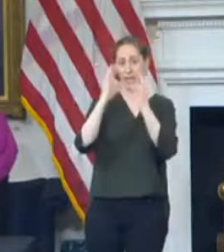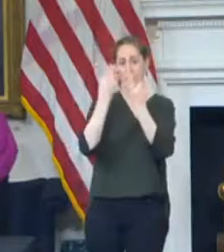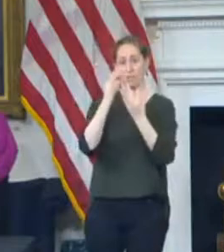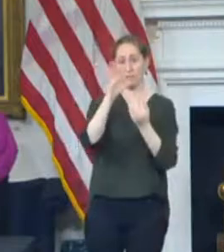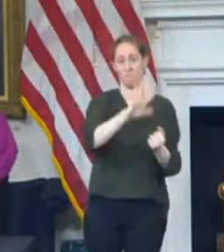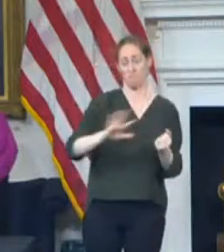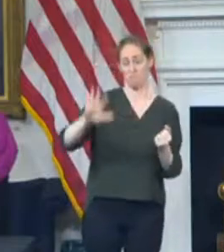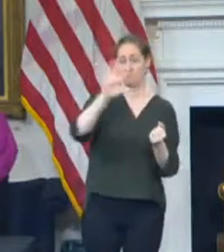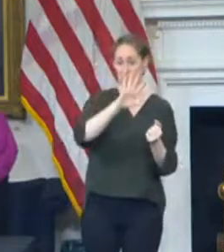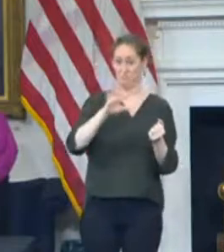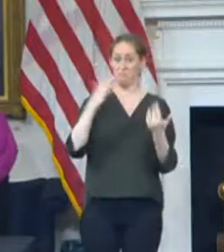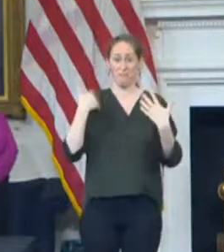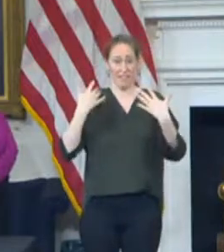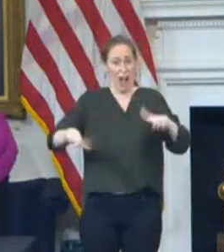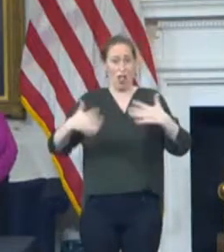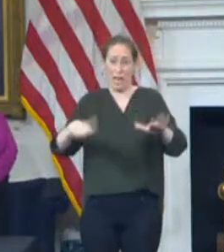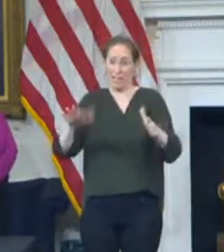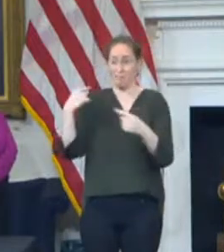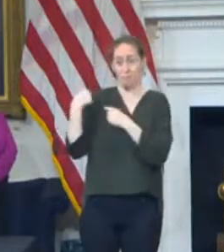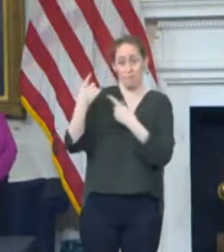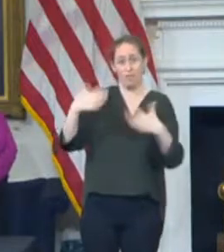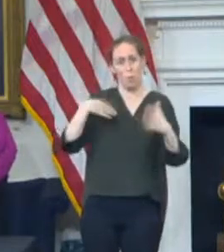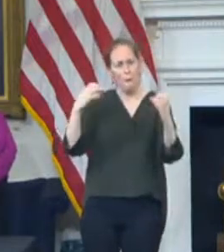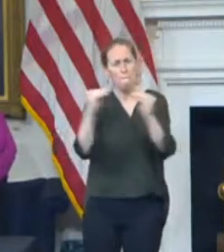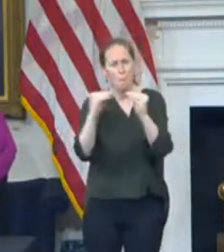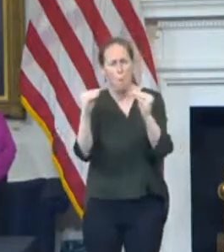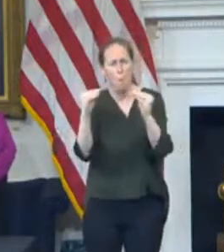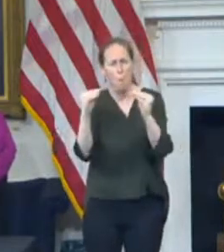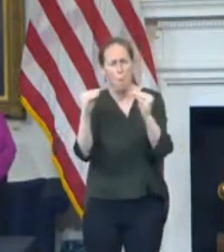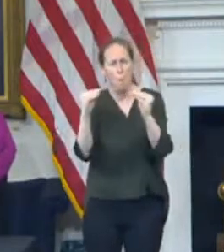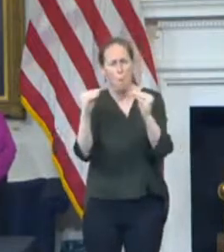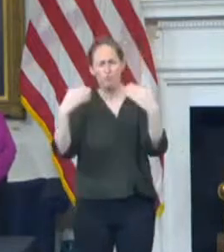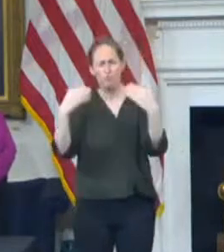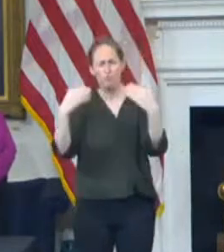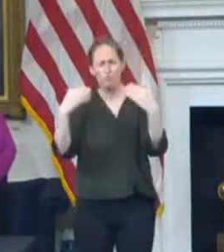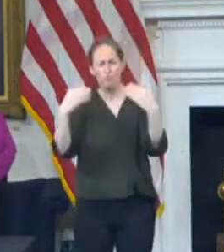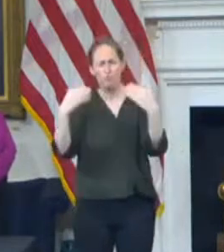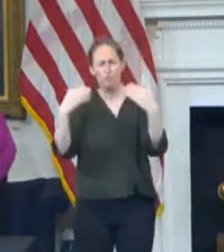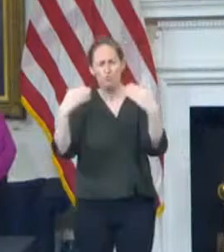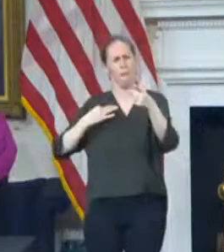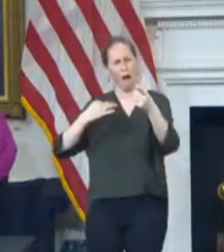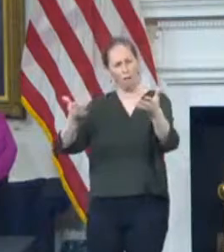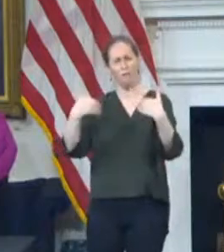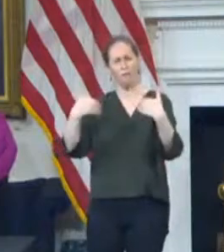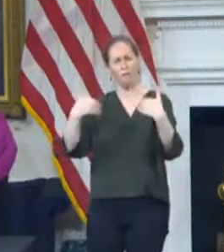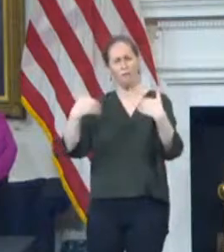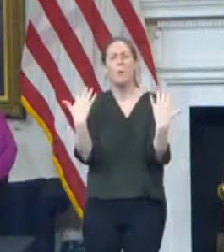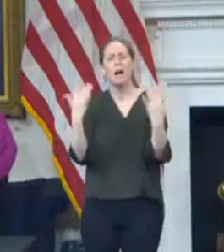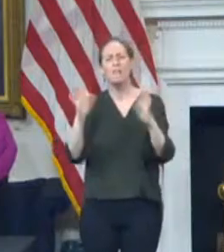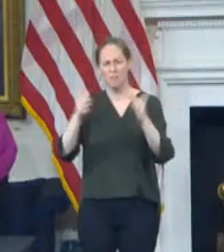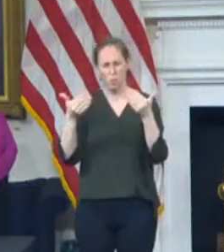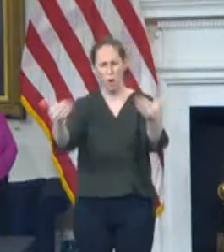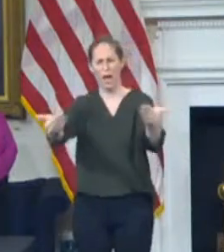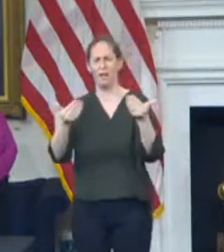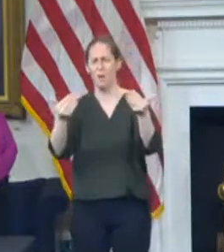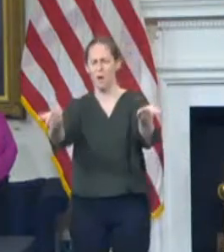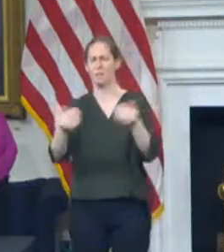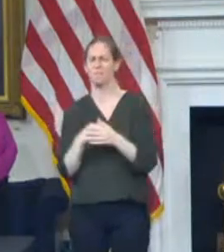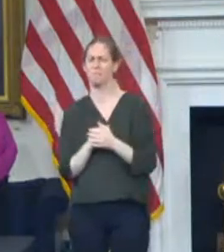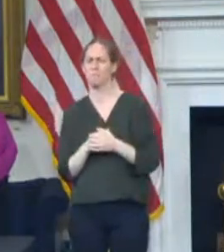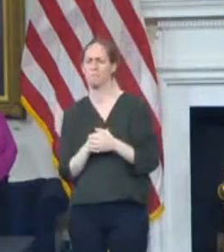Maryland families, with assistance, and is currently accepting new applications in order to assist far